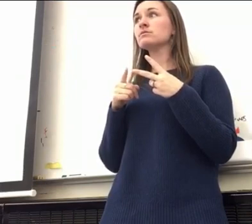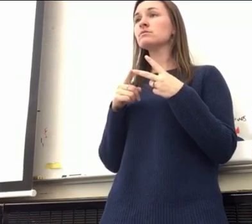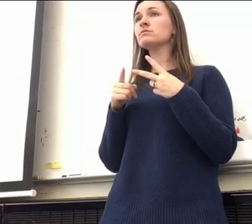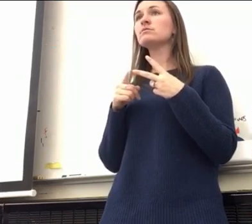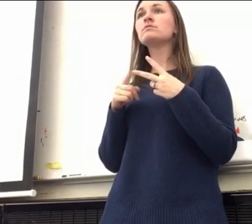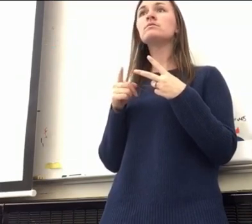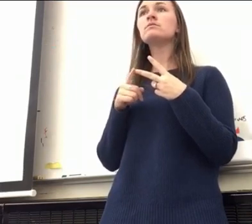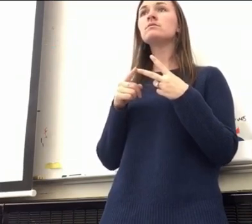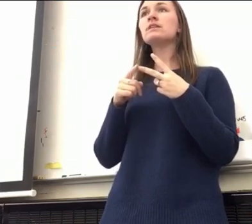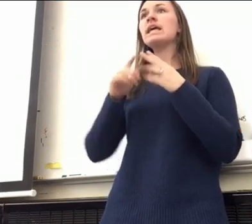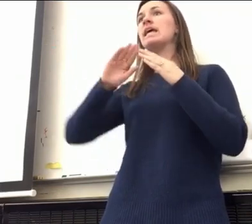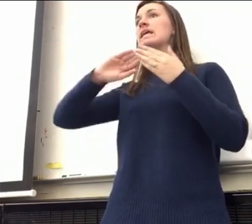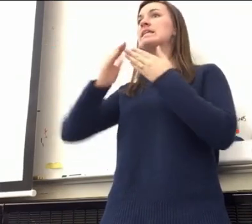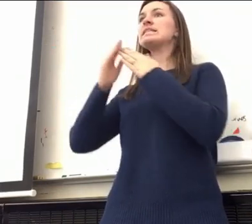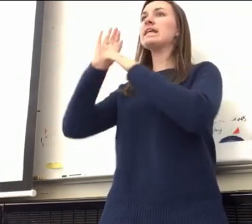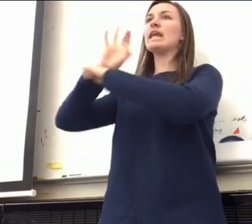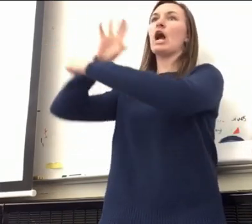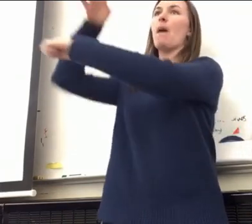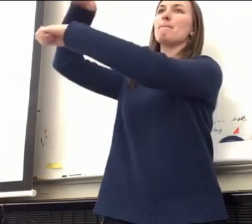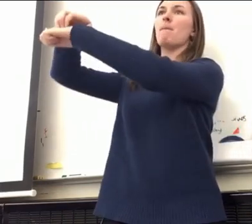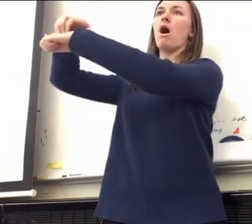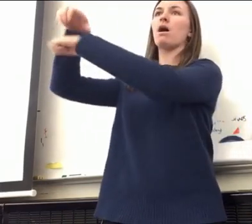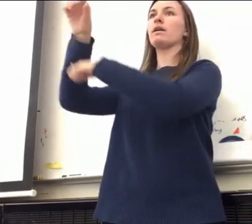Good job. City upon a hill.